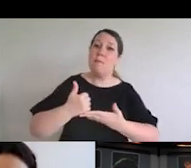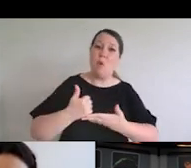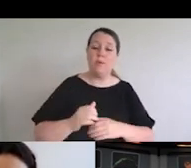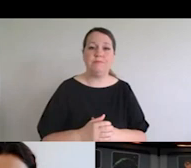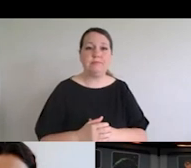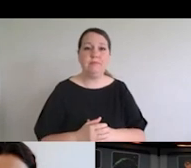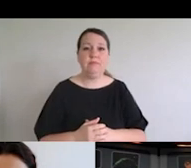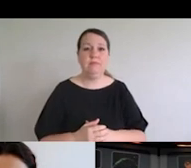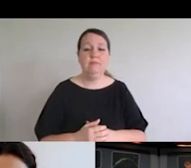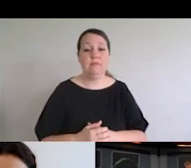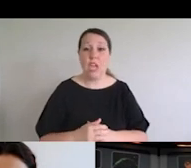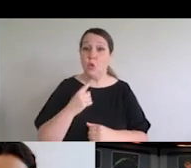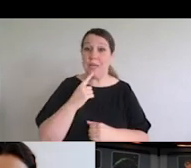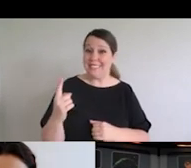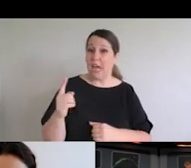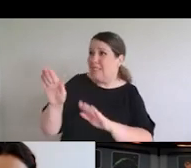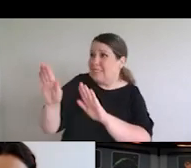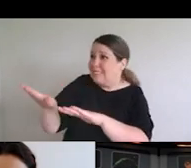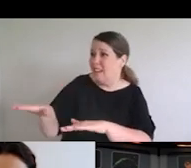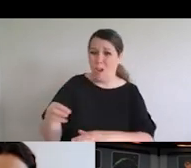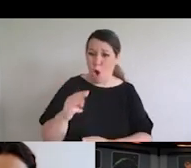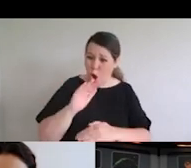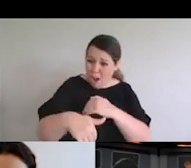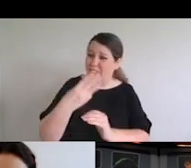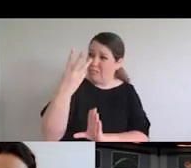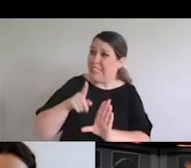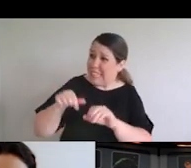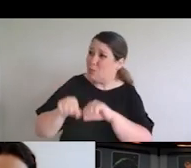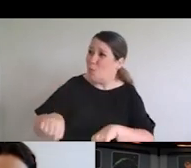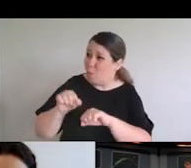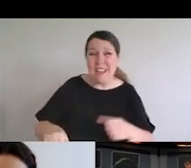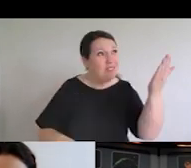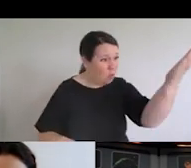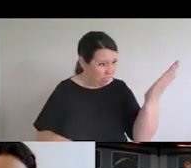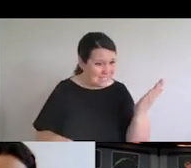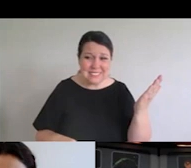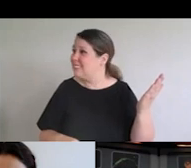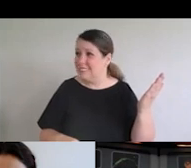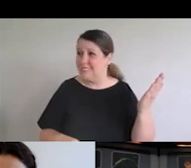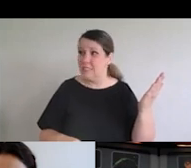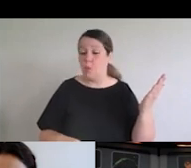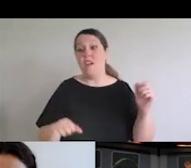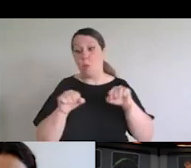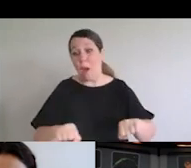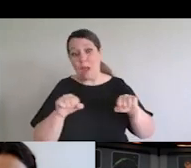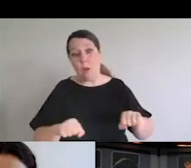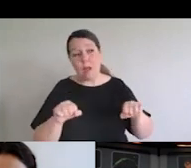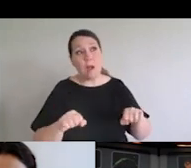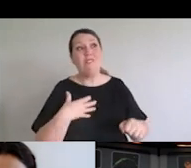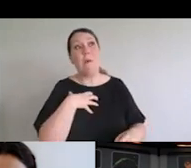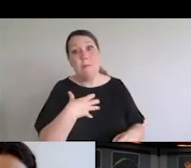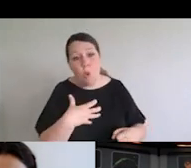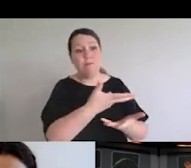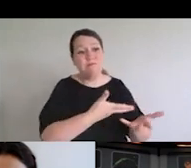than 3 years for this, and we shouldn't have to wait longer. and ask them to add their own voice to the need for strong